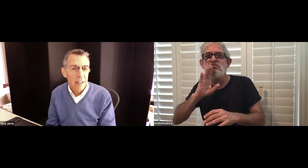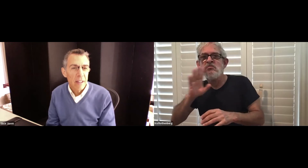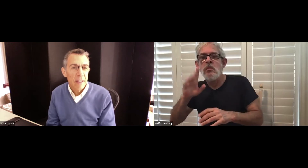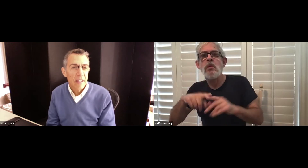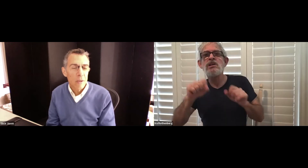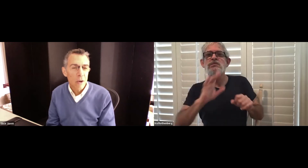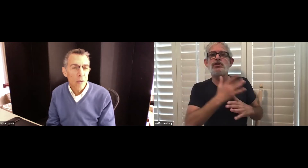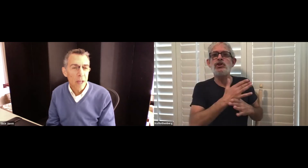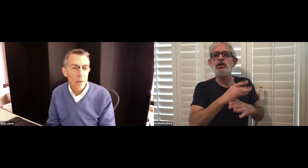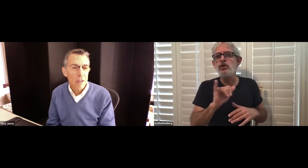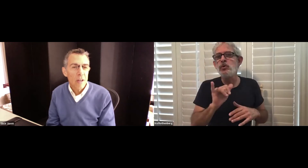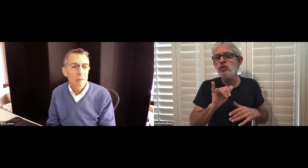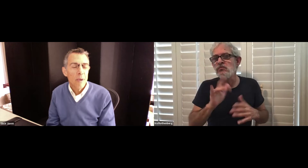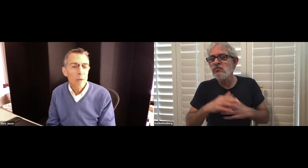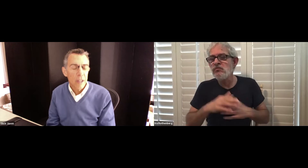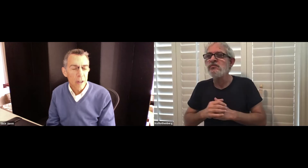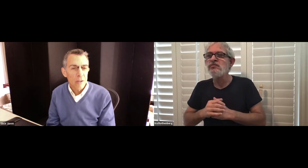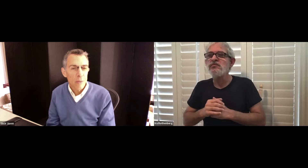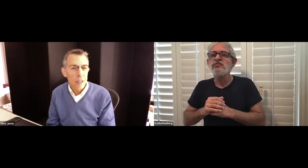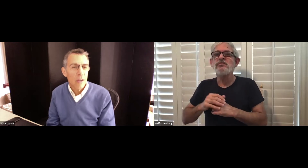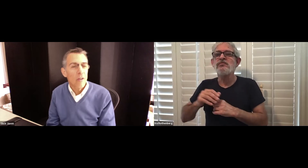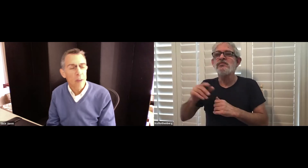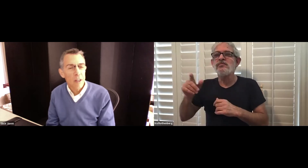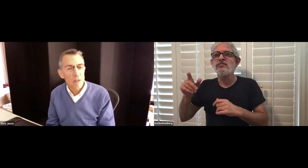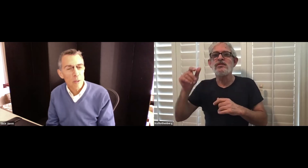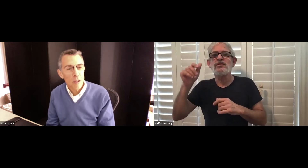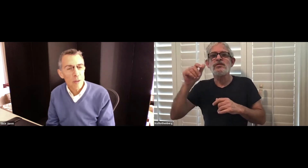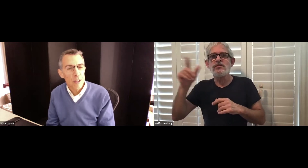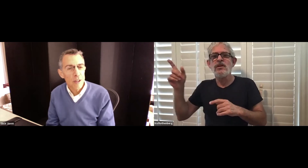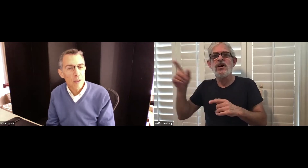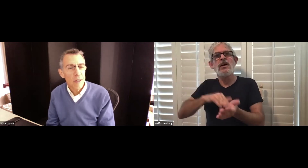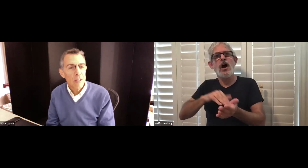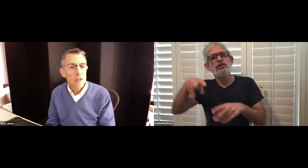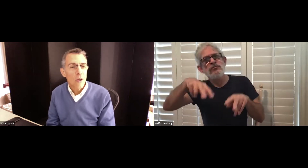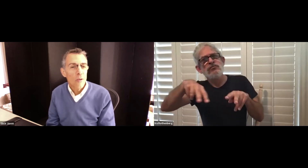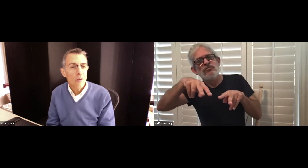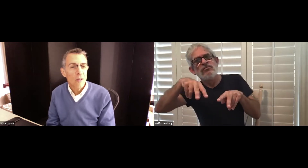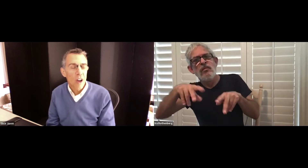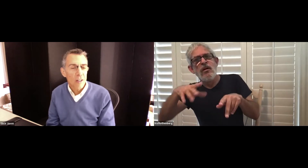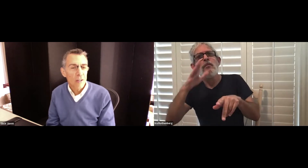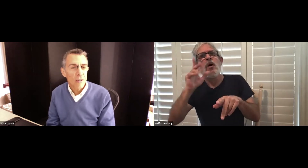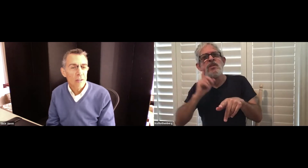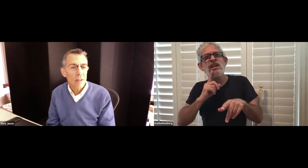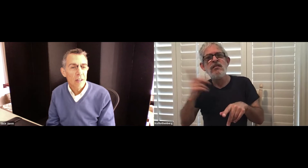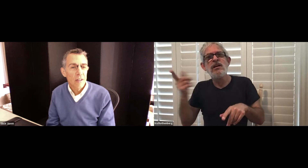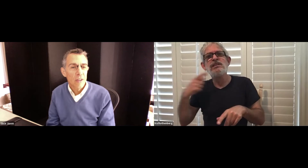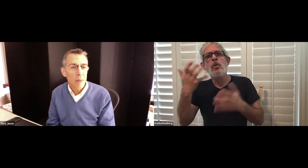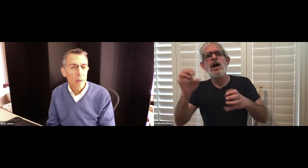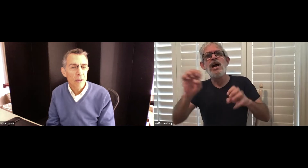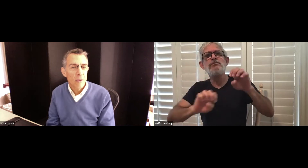that was our home language, but we could also our family could also speak German too. So the doctor saw my mother that was deaf and